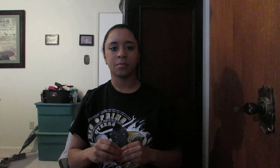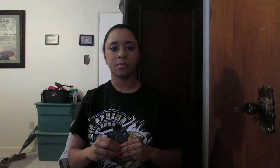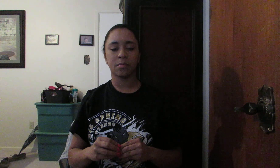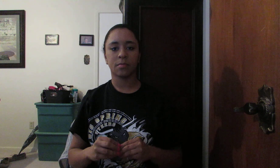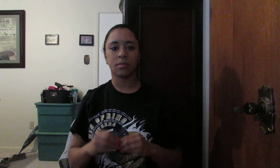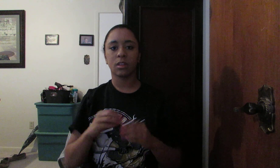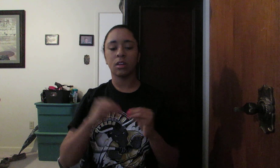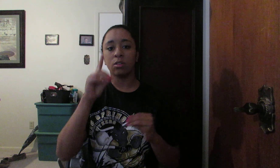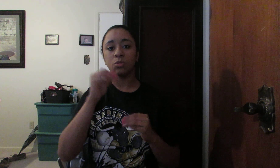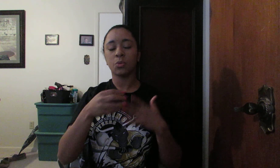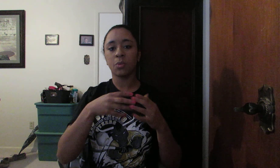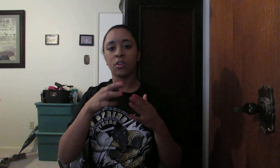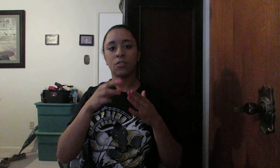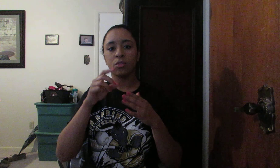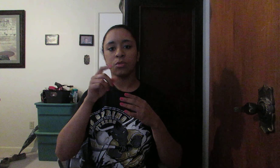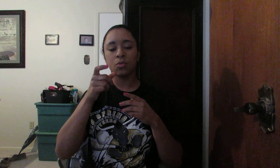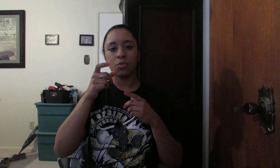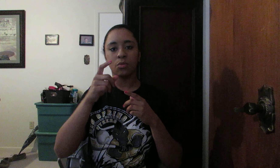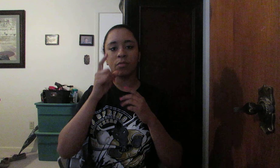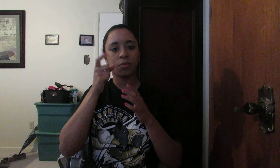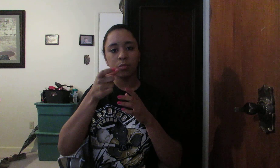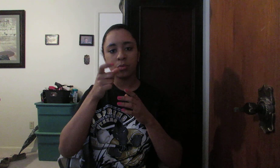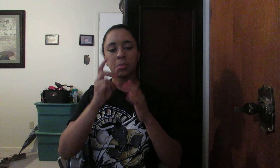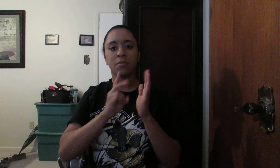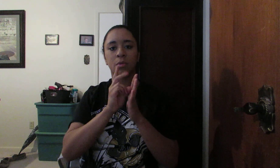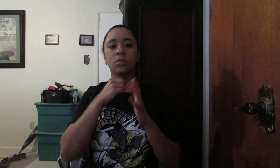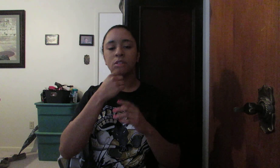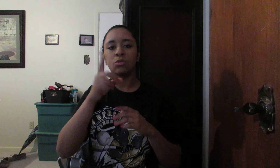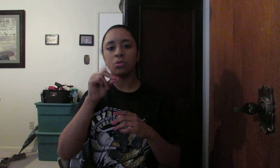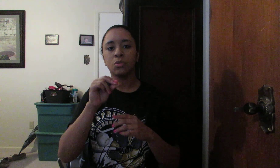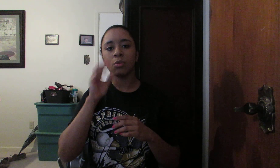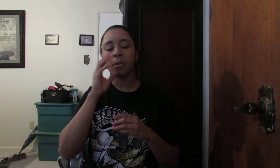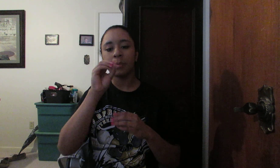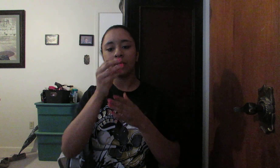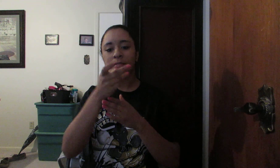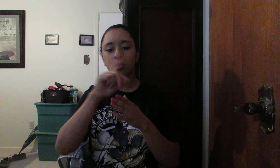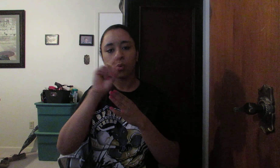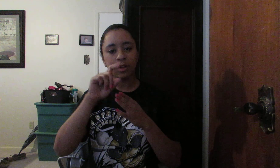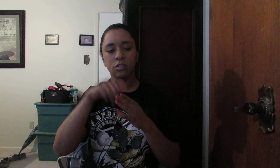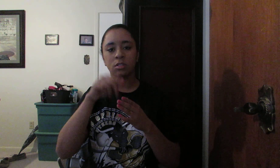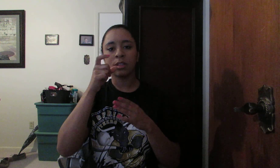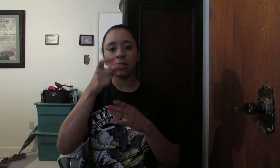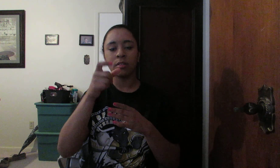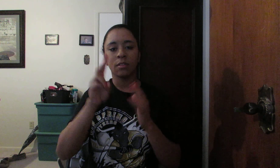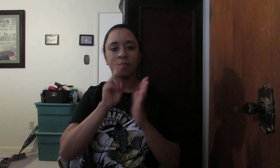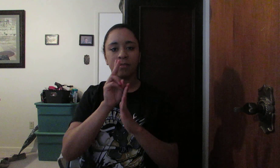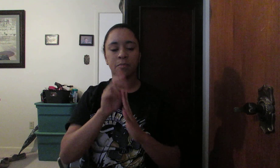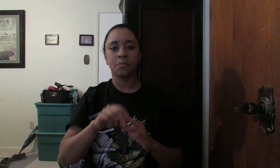And do whatever the recordings ask you to do. I'll pose a few questions during the recordings. We're also going to use something called TeacherTube. It's